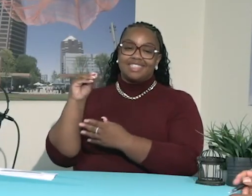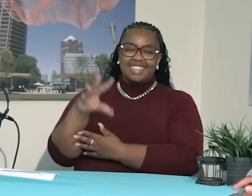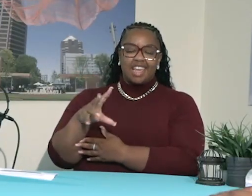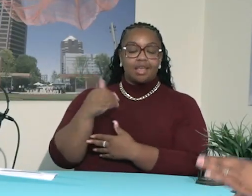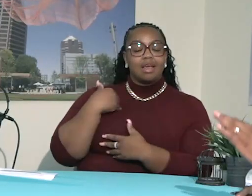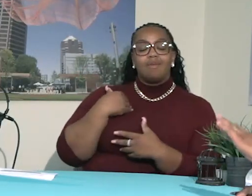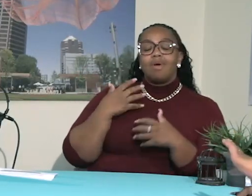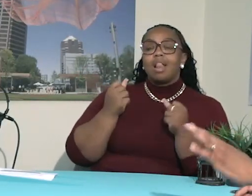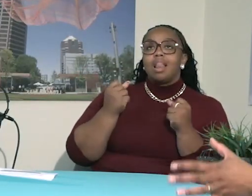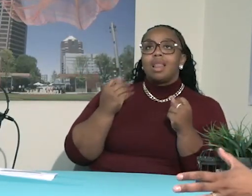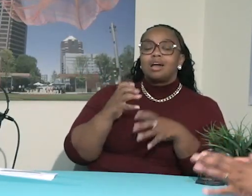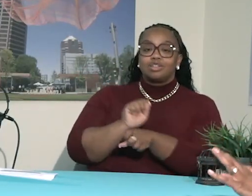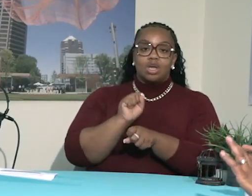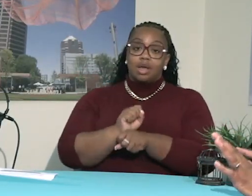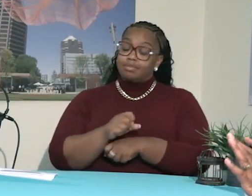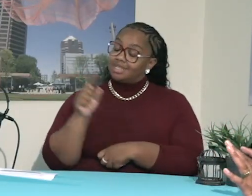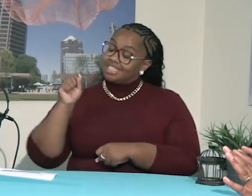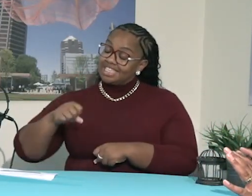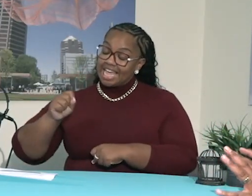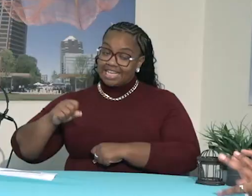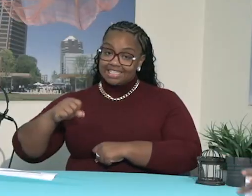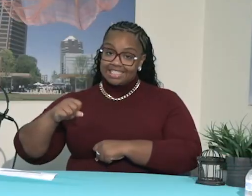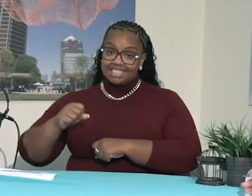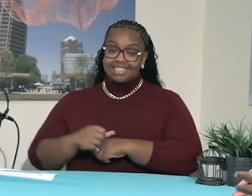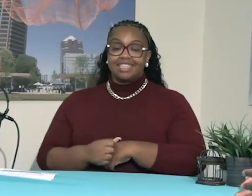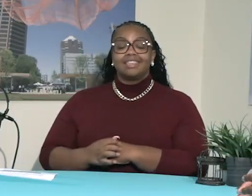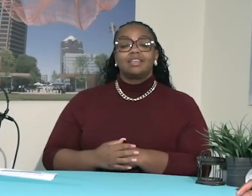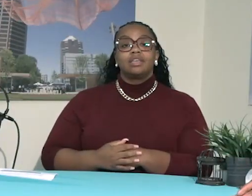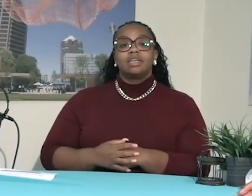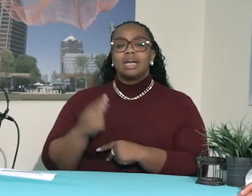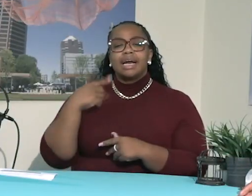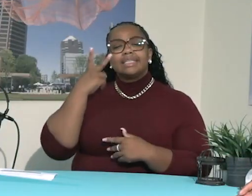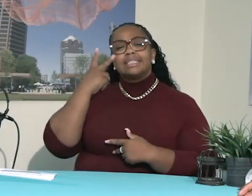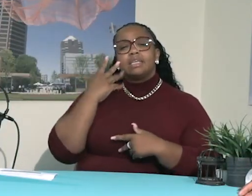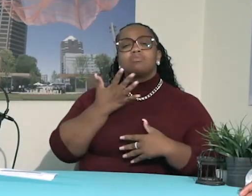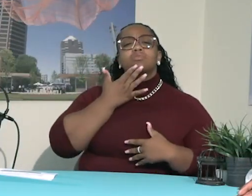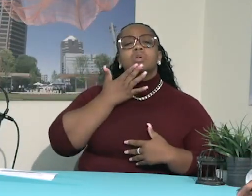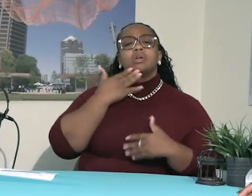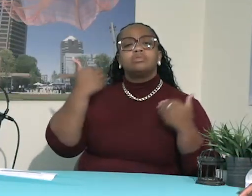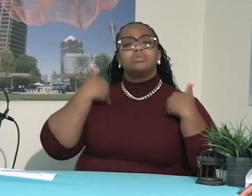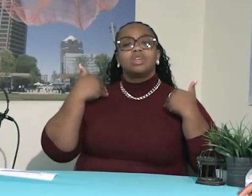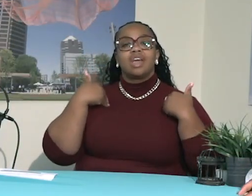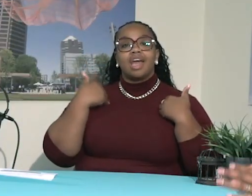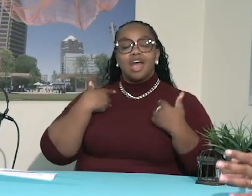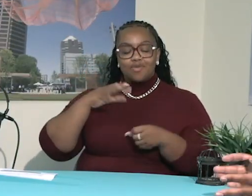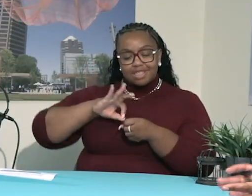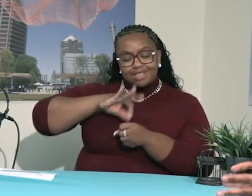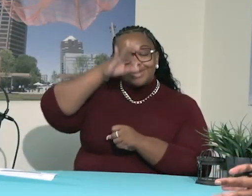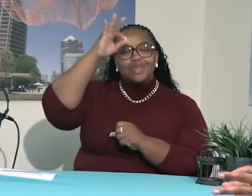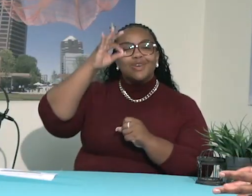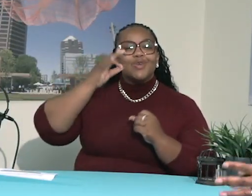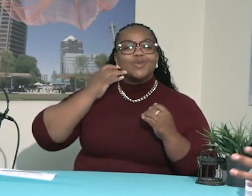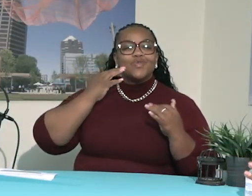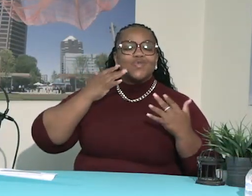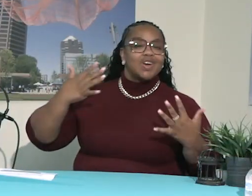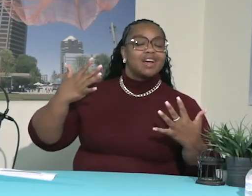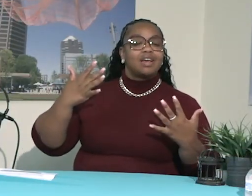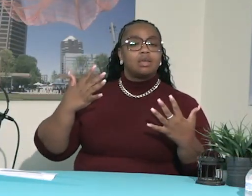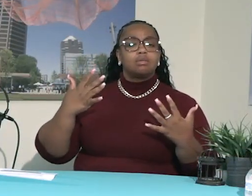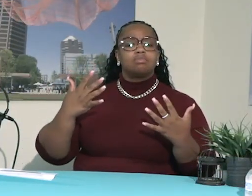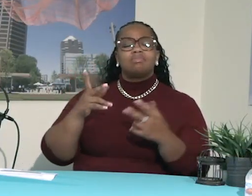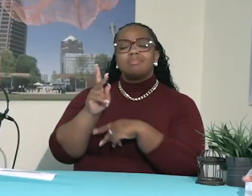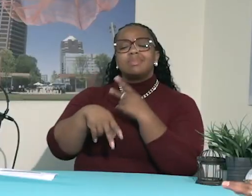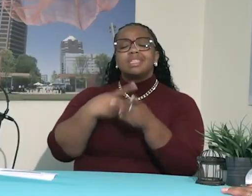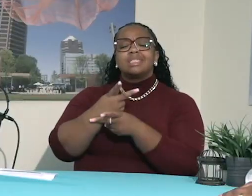especially today. Absolutely. So, I see the colors you have on. I see the bubbly spirit. I can kind of get an idea. But what got you to this type of